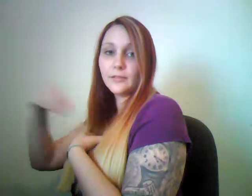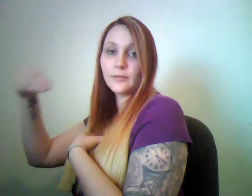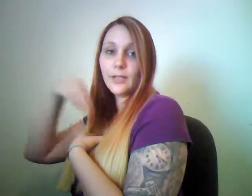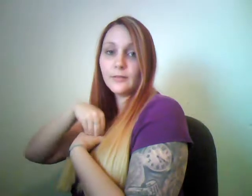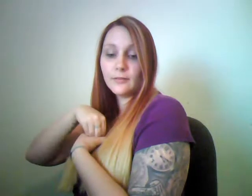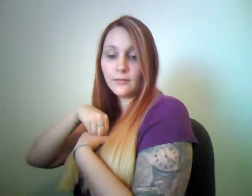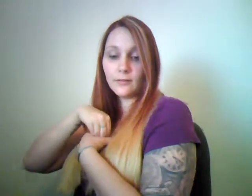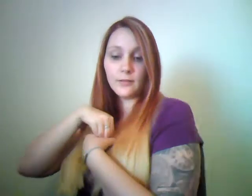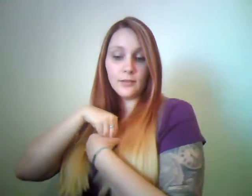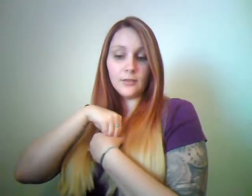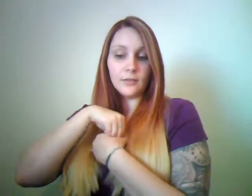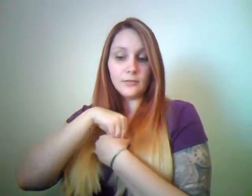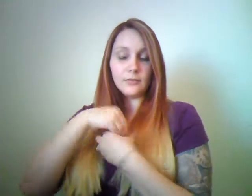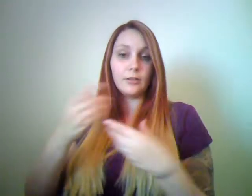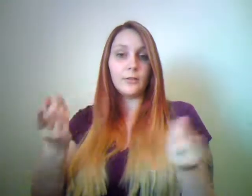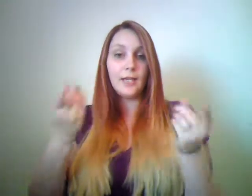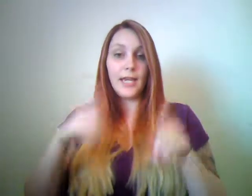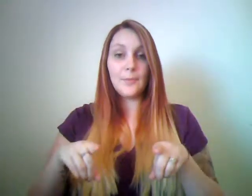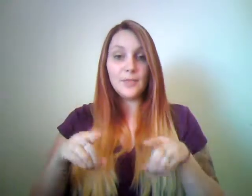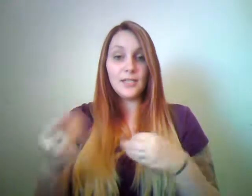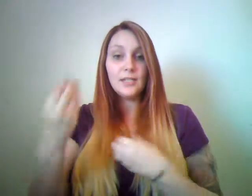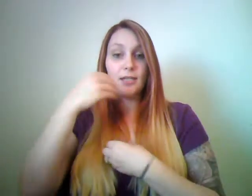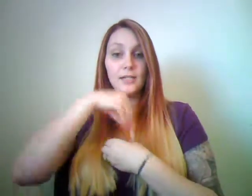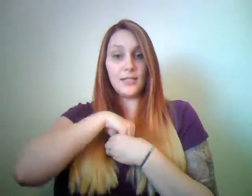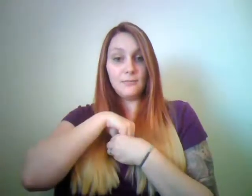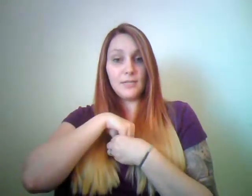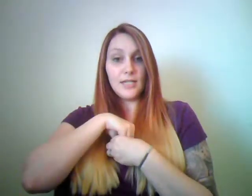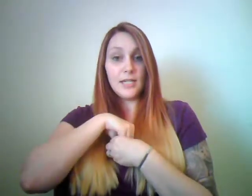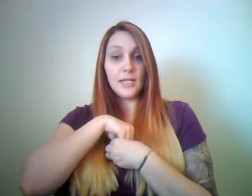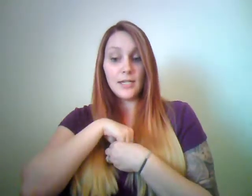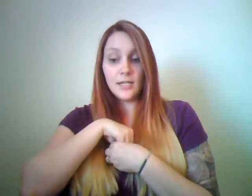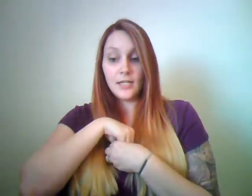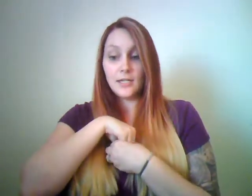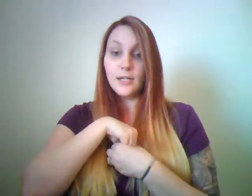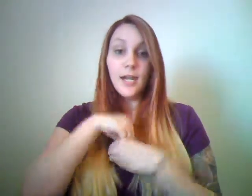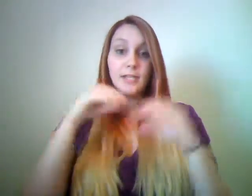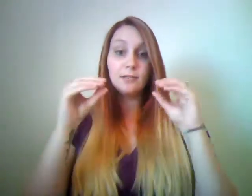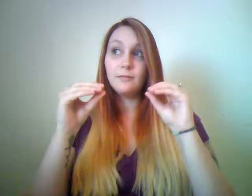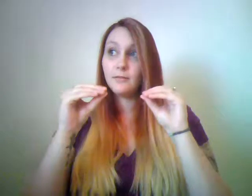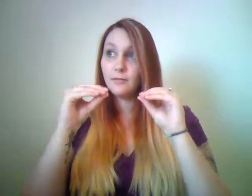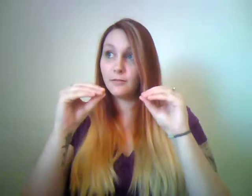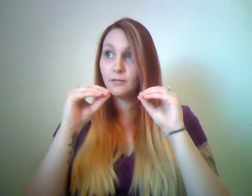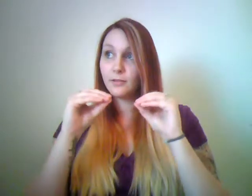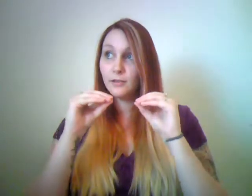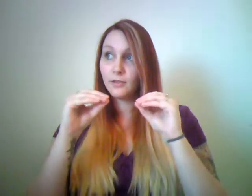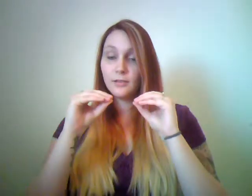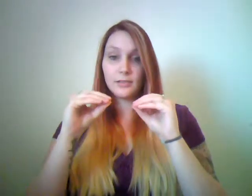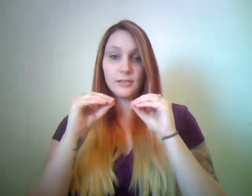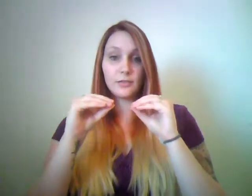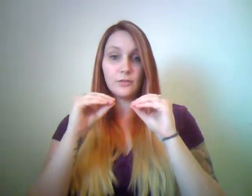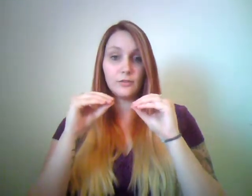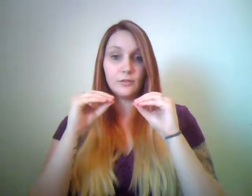Okay, so happen in me none. It's like two little